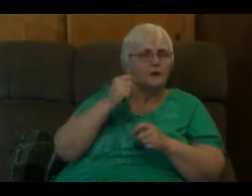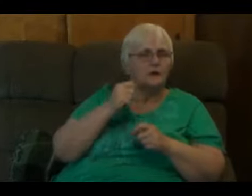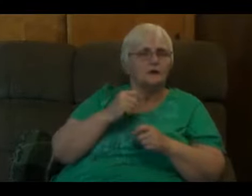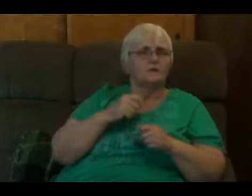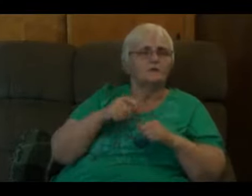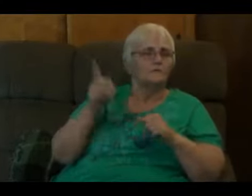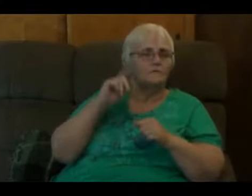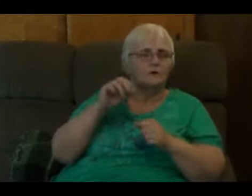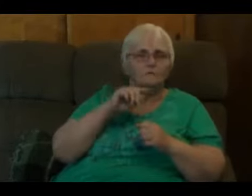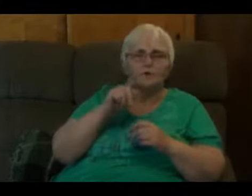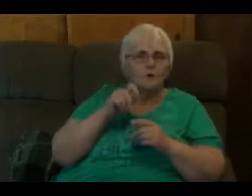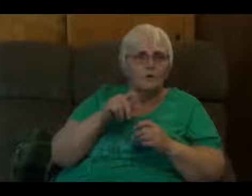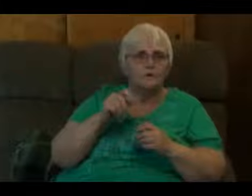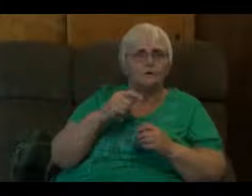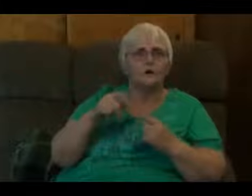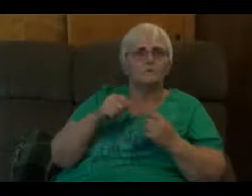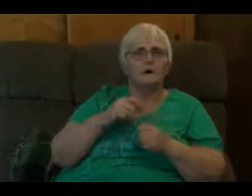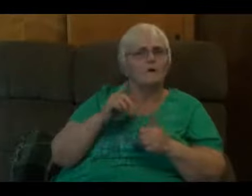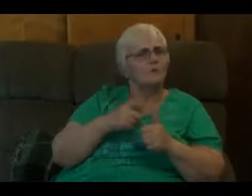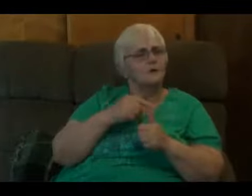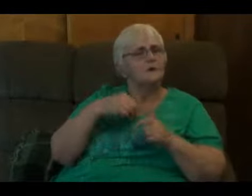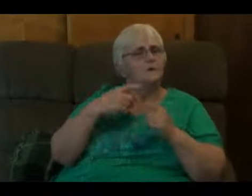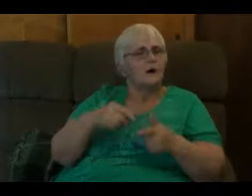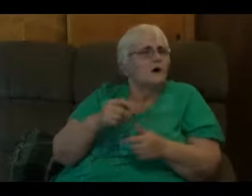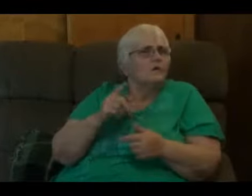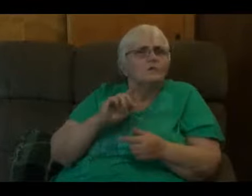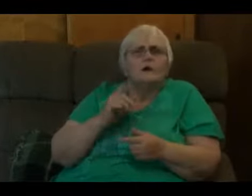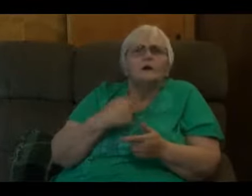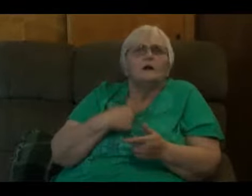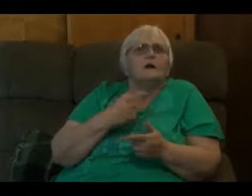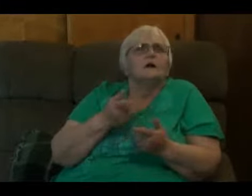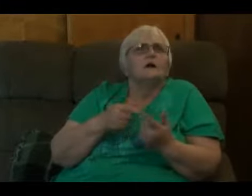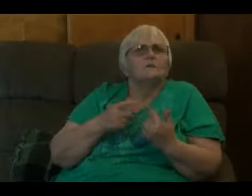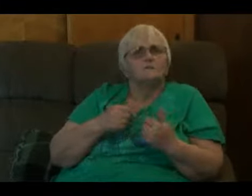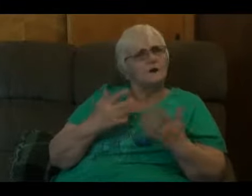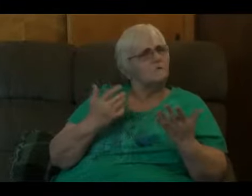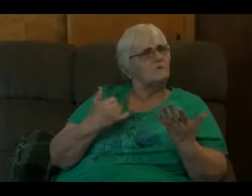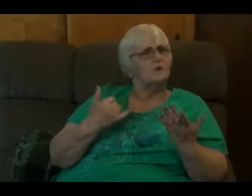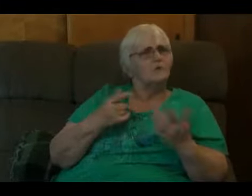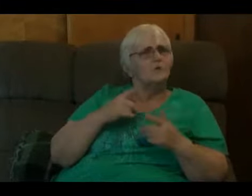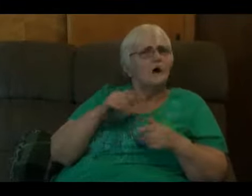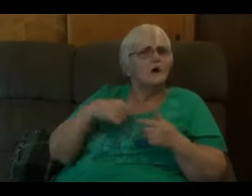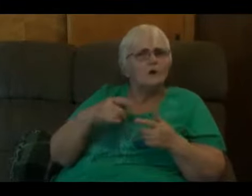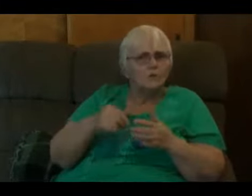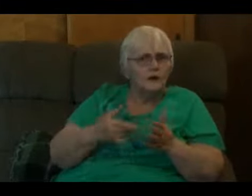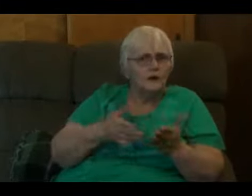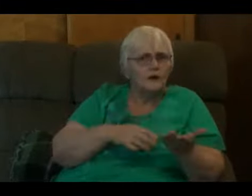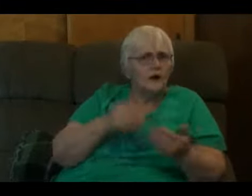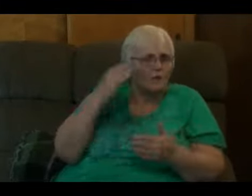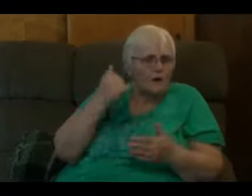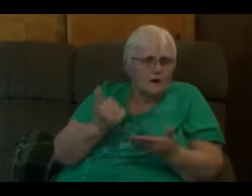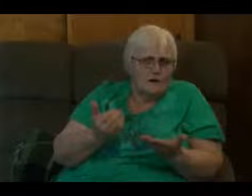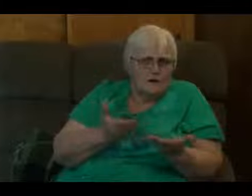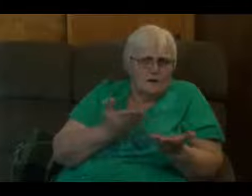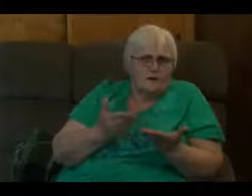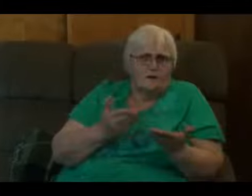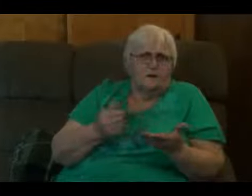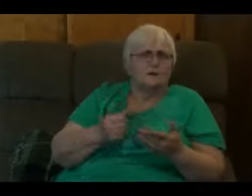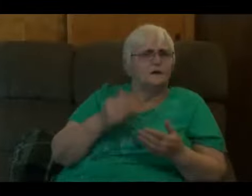that we talk about once in a while is, where did I come from? Where will I go when I die? Why am I here? And, you know, what's